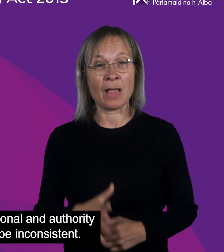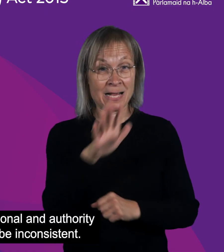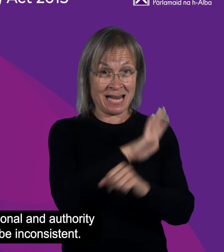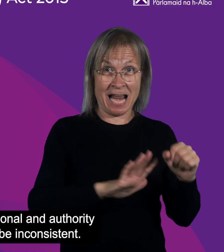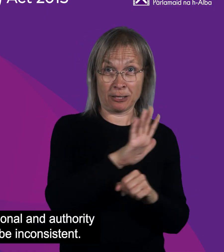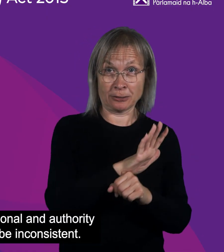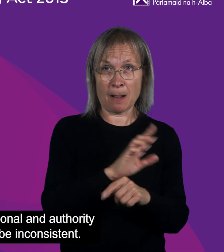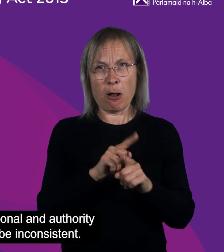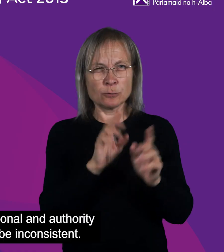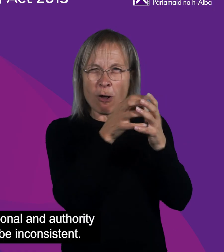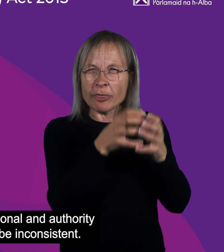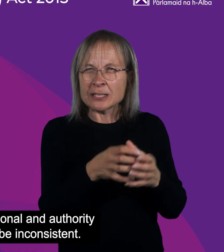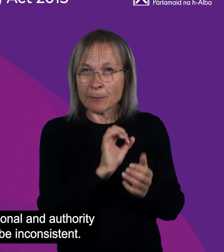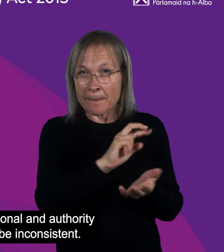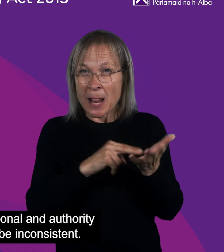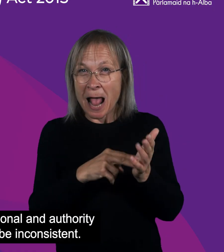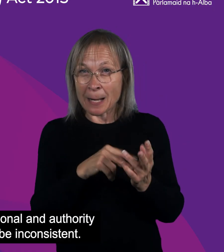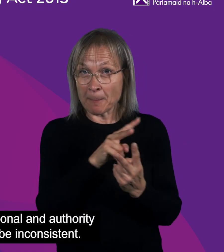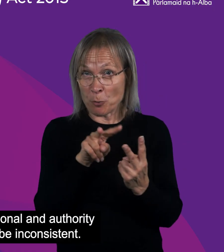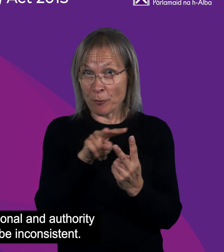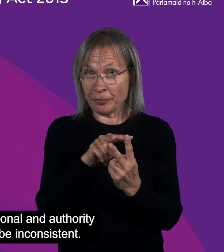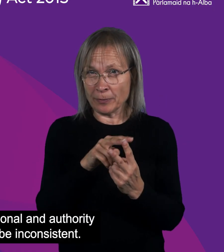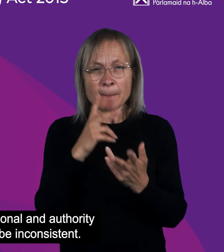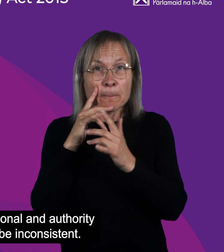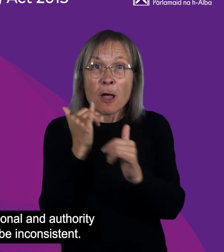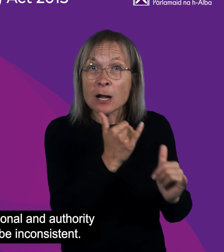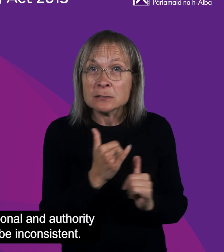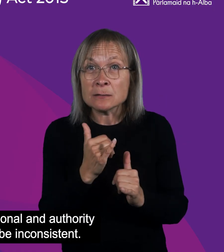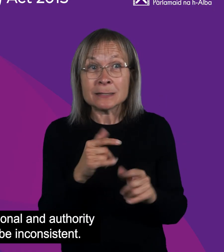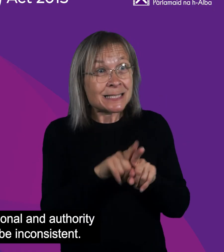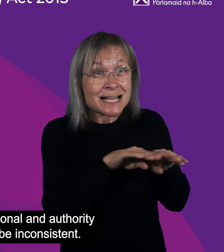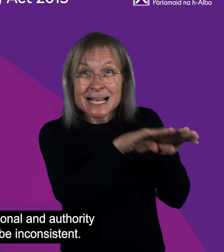Monitoring of both national and authority plans was found to be inconsistent.